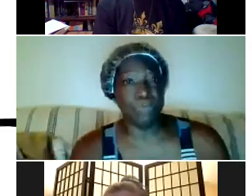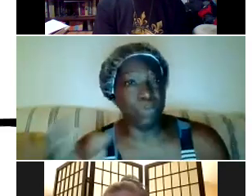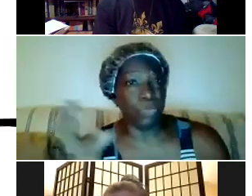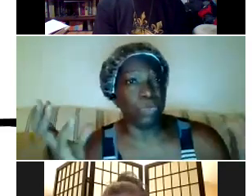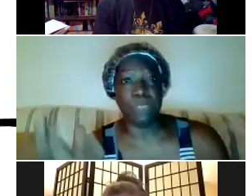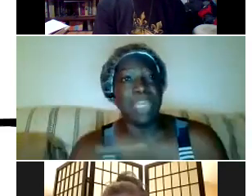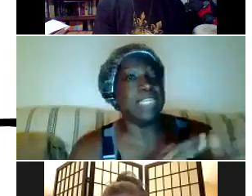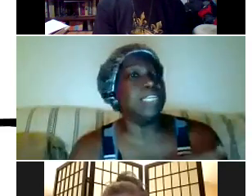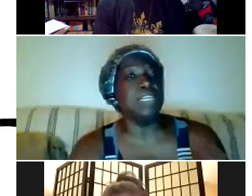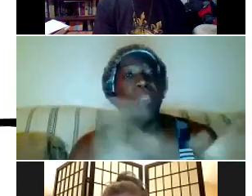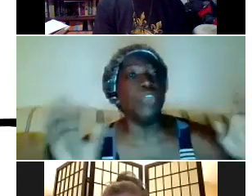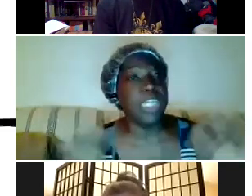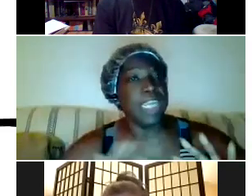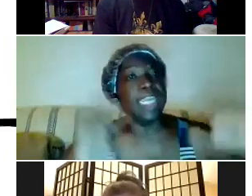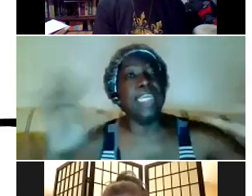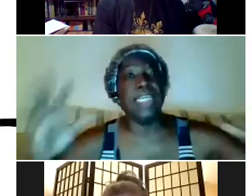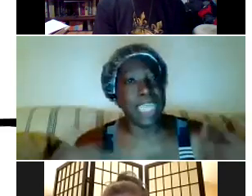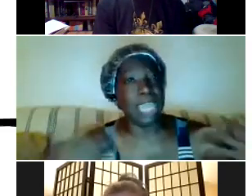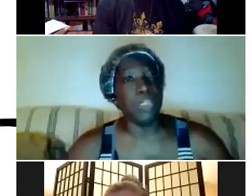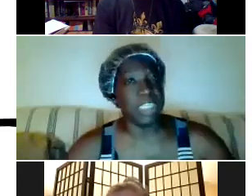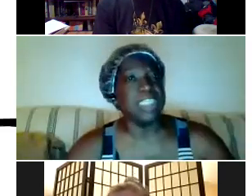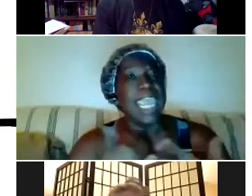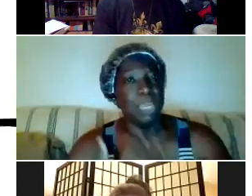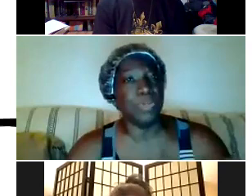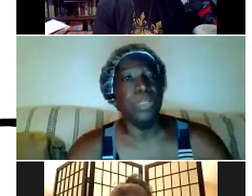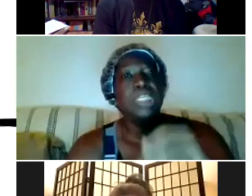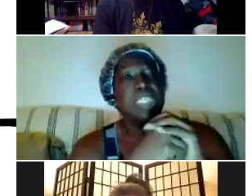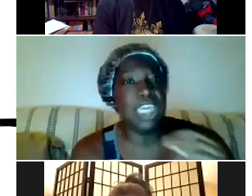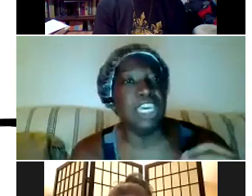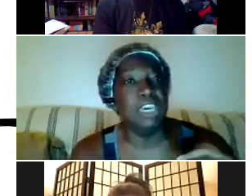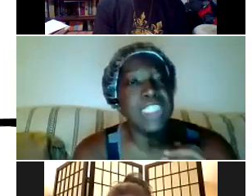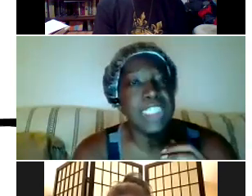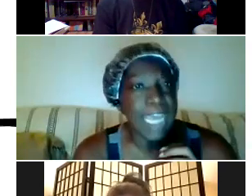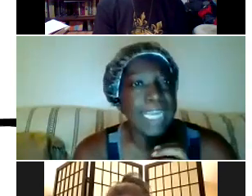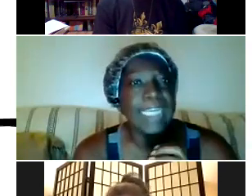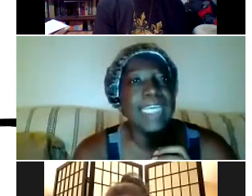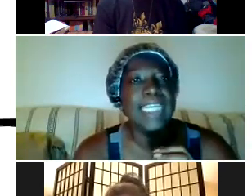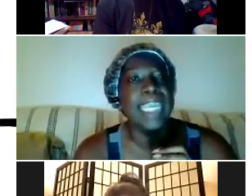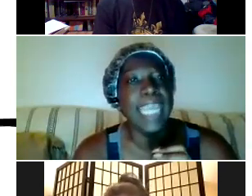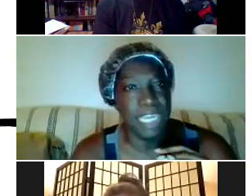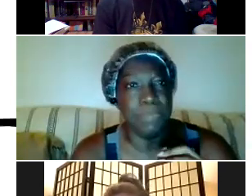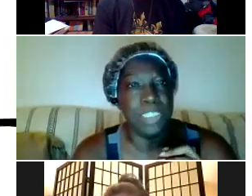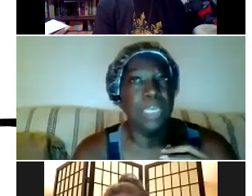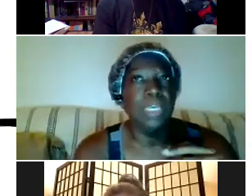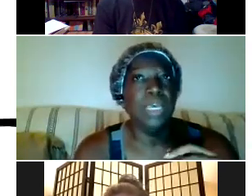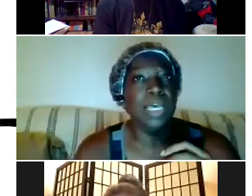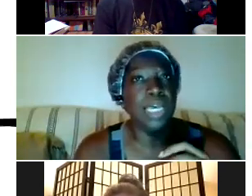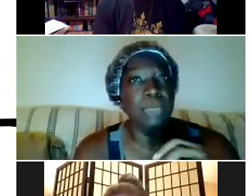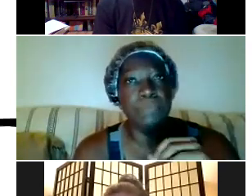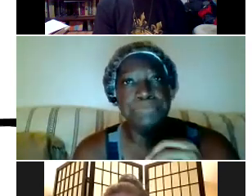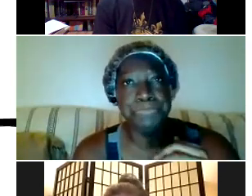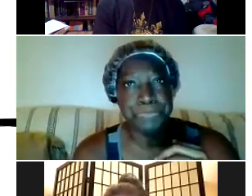super respected in the community, and that person is able to give sign names.